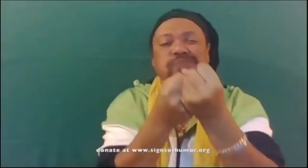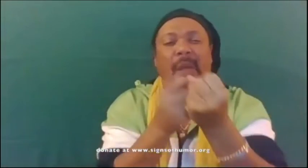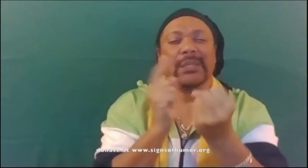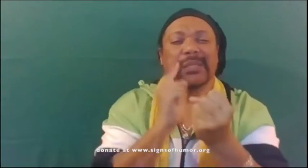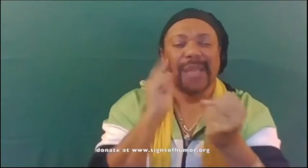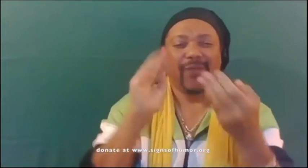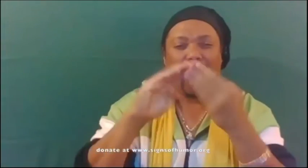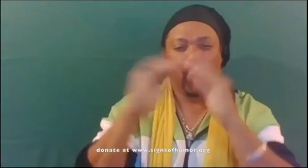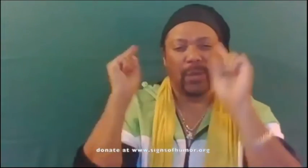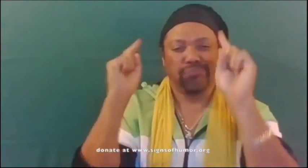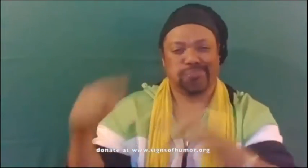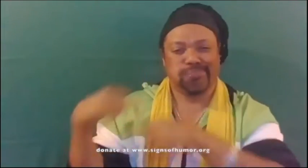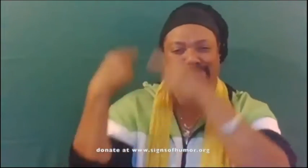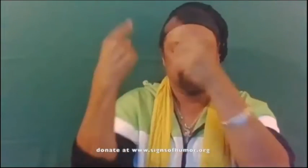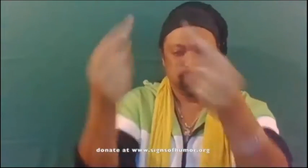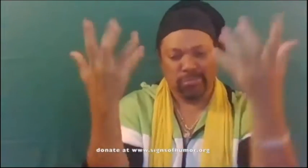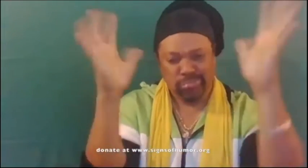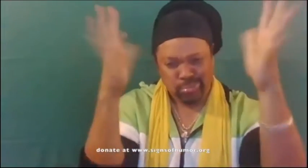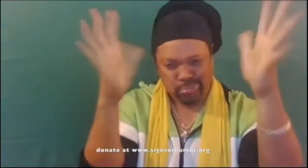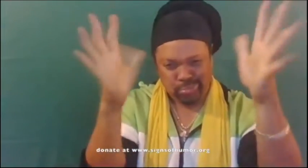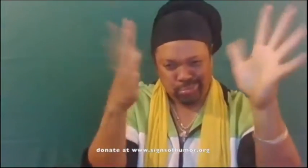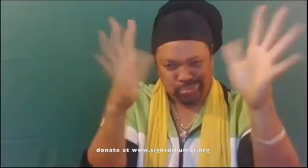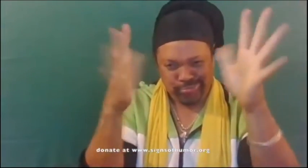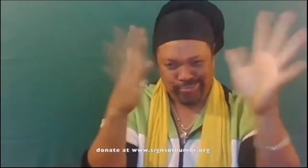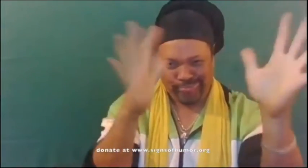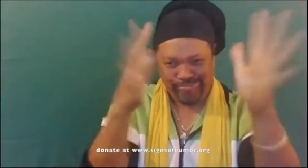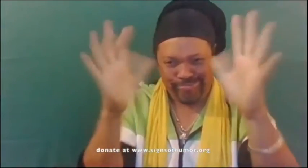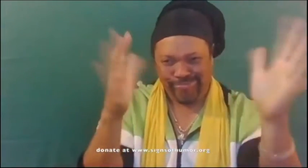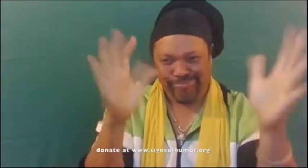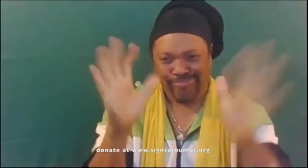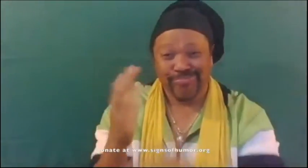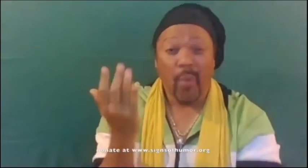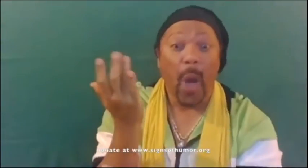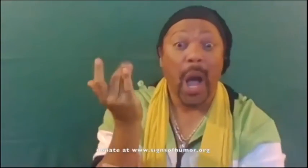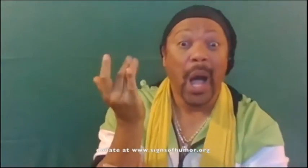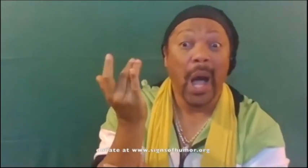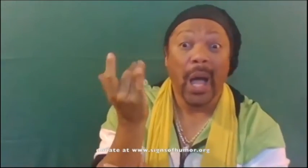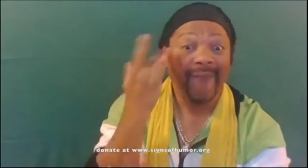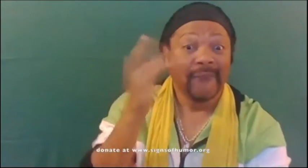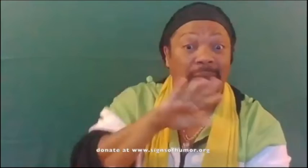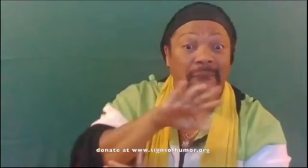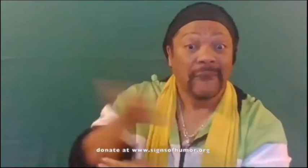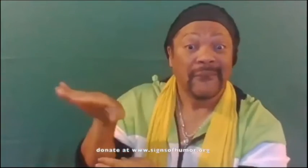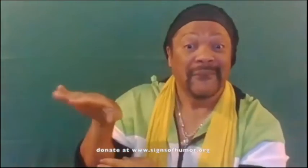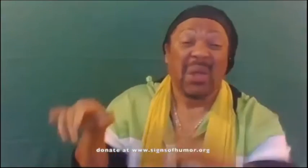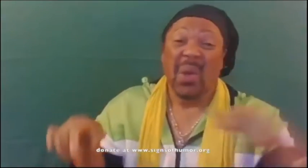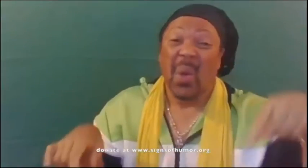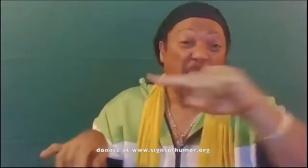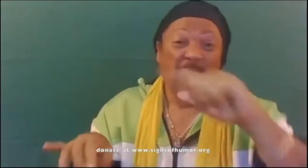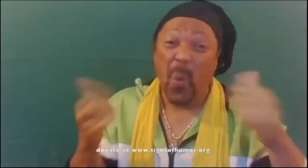globe, supporting the deaf community as you have been. More power to you. Thank you. And why do I want to focus on that?